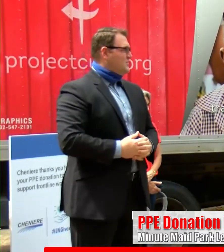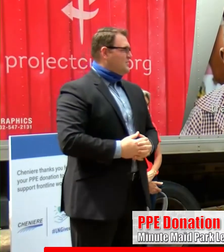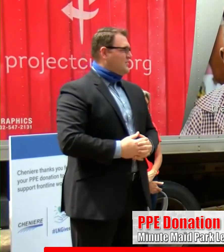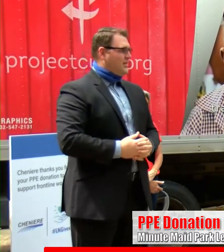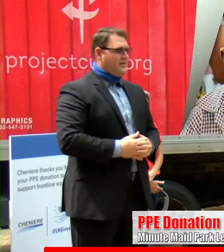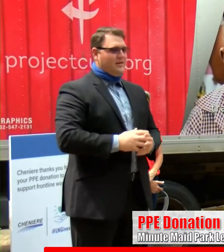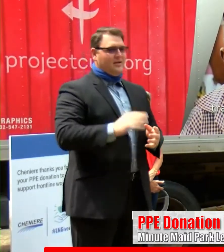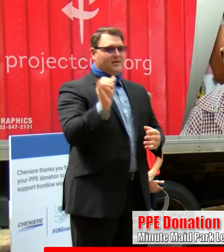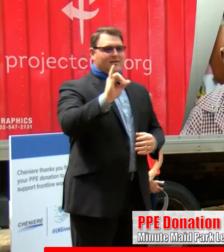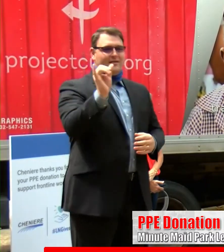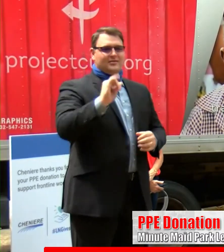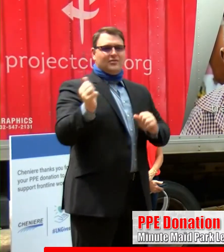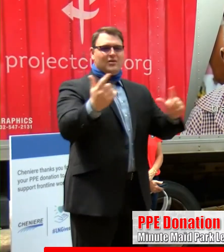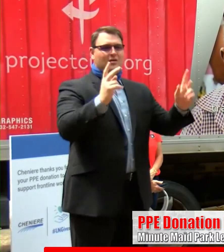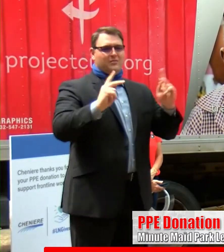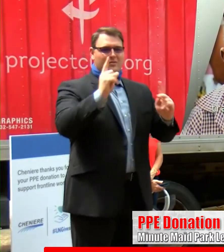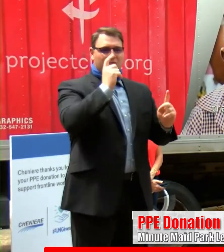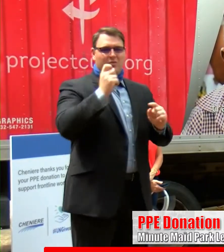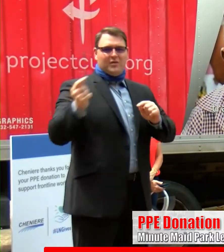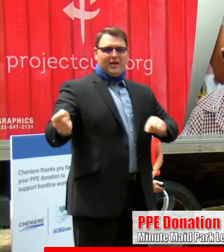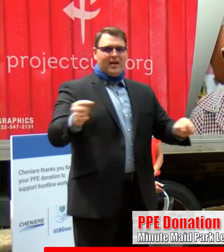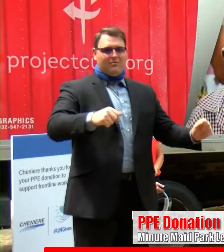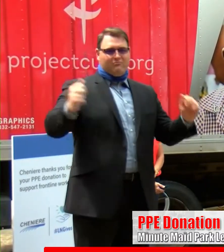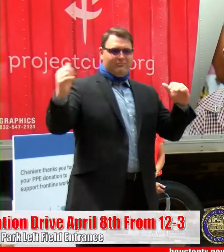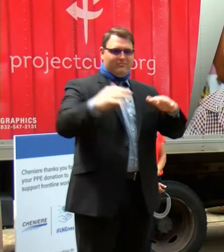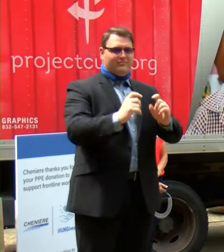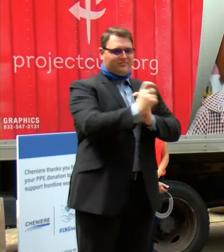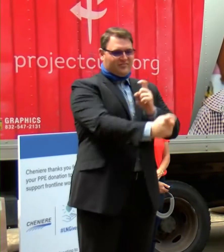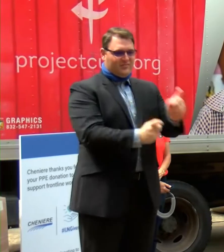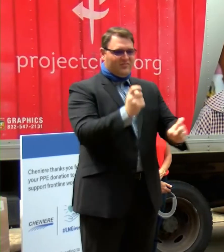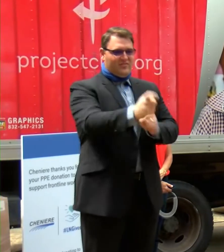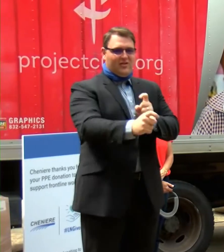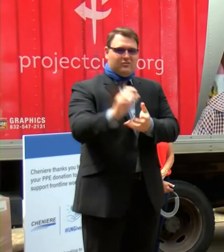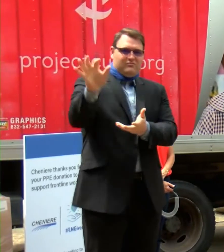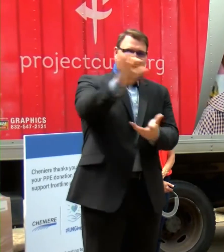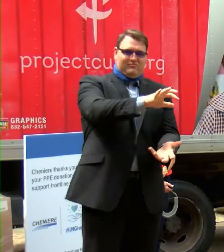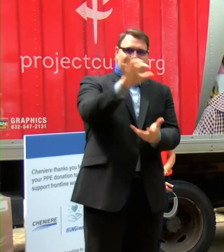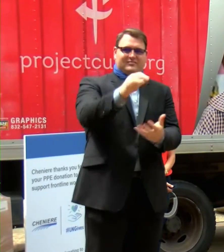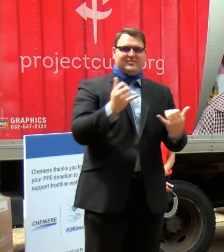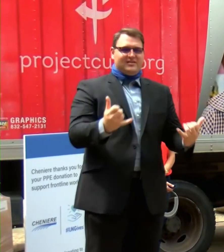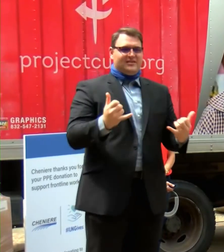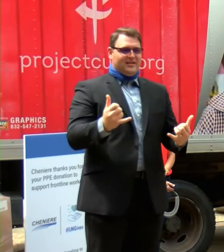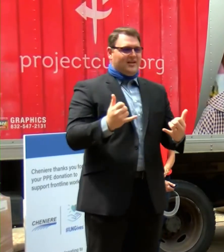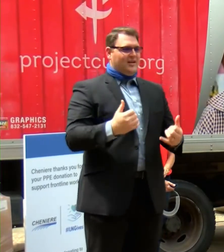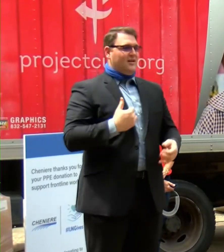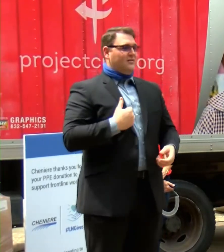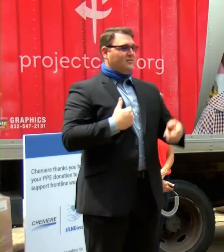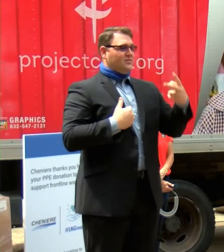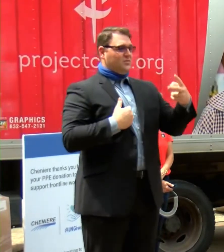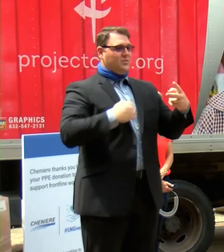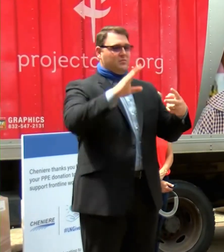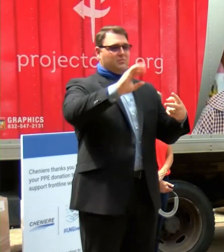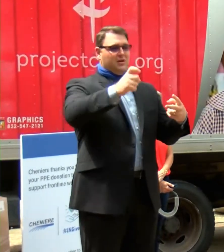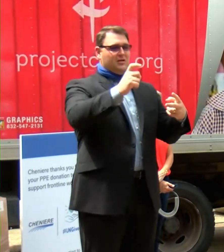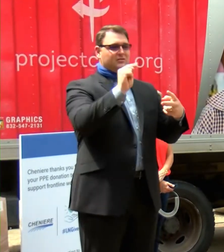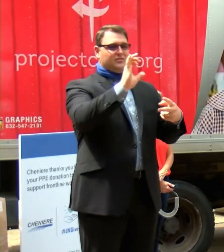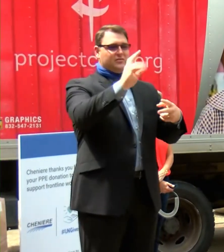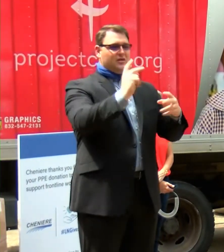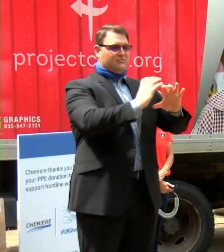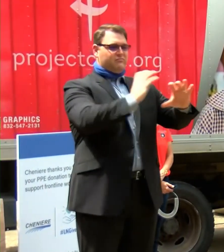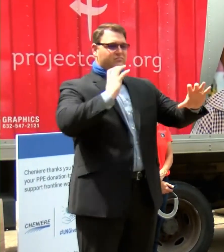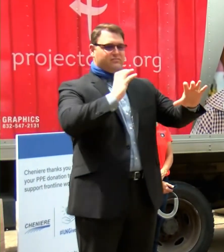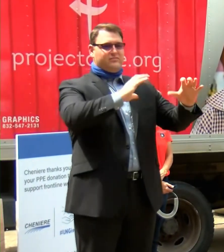And all of the people who came out and donated today, 2 box truck load of